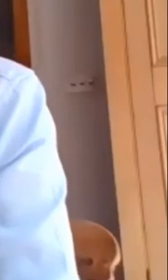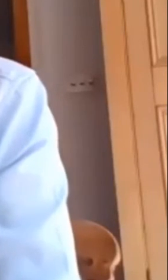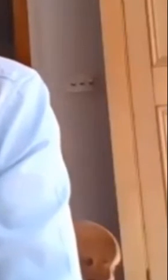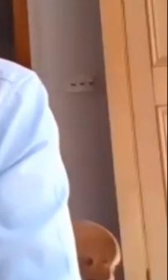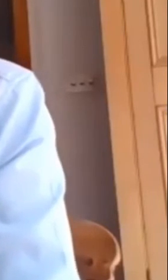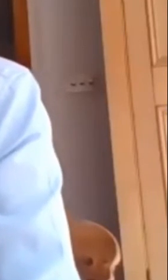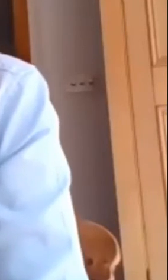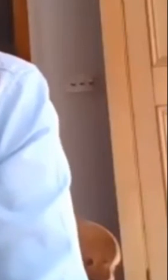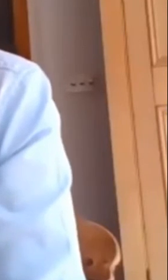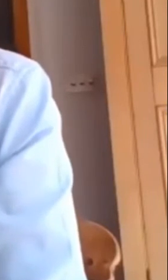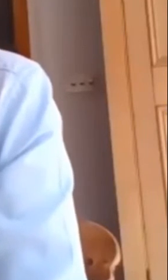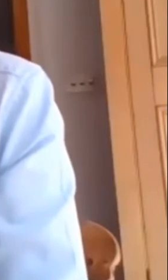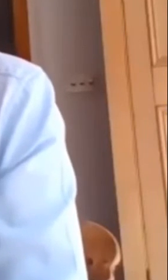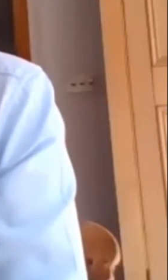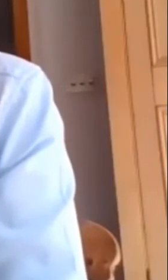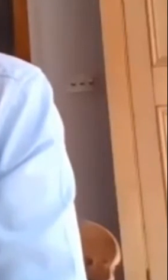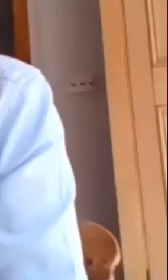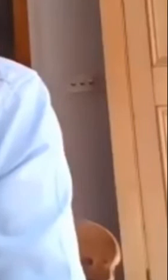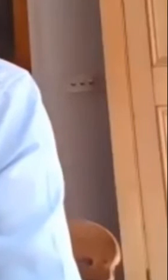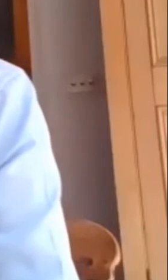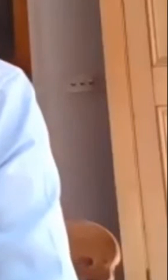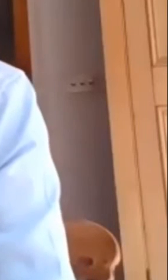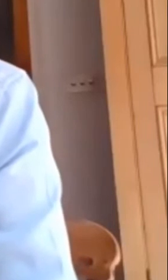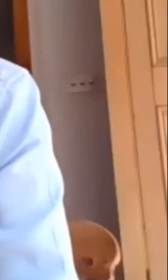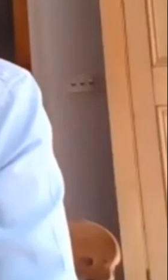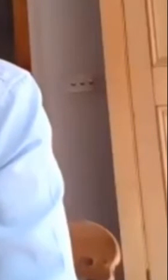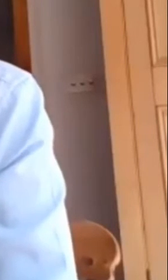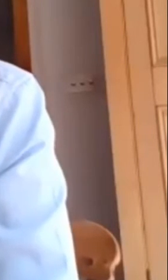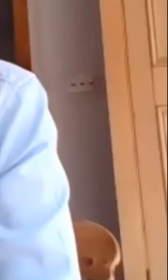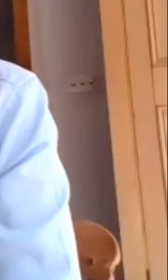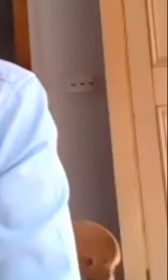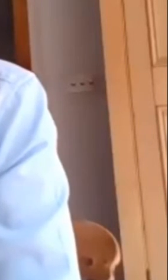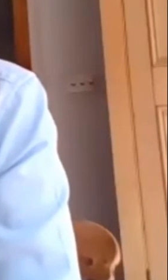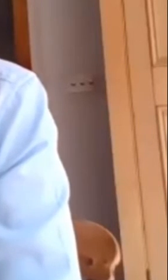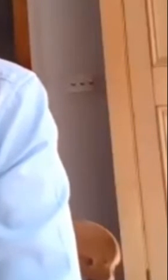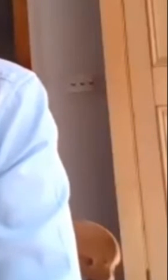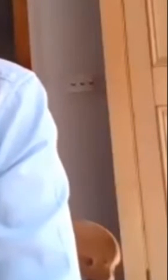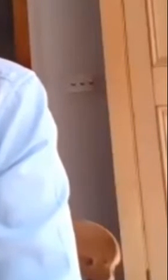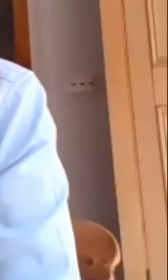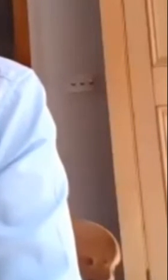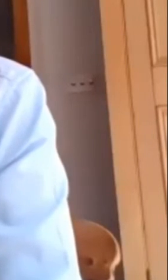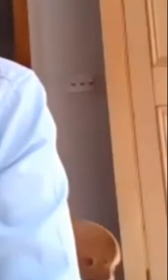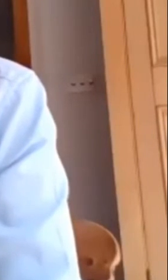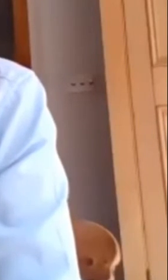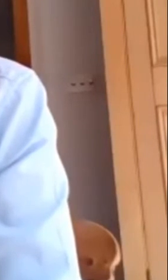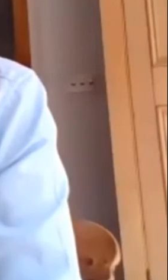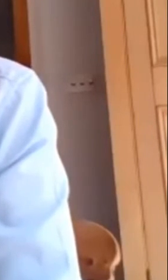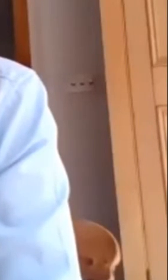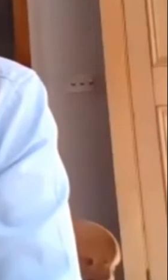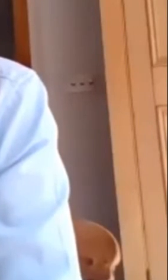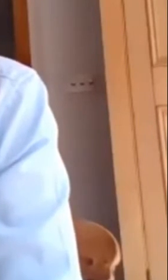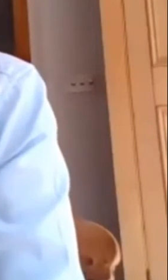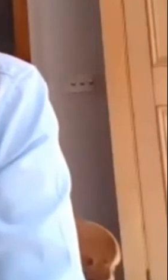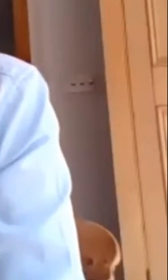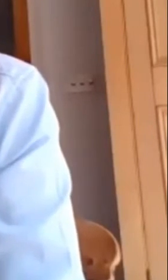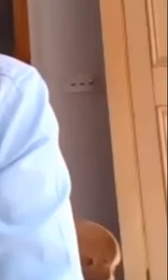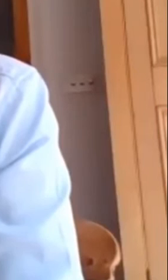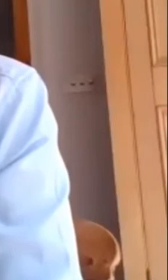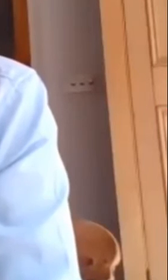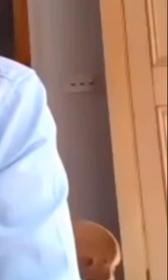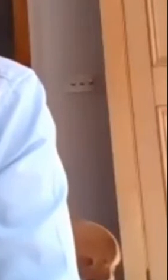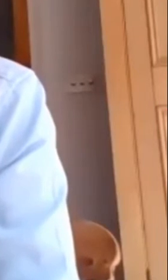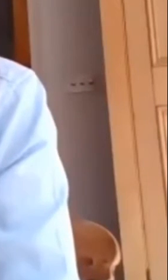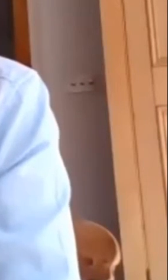to the over 70s, many of whom may be fitter than you or I am, about what the earliest is that they could see their